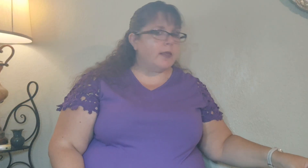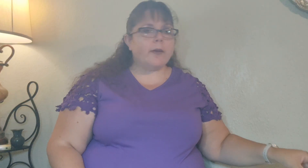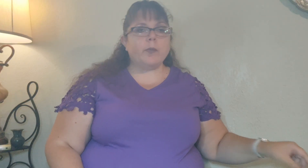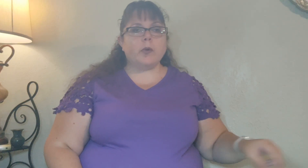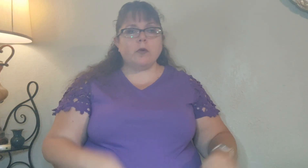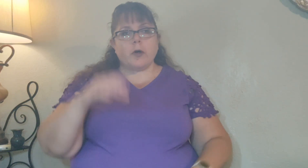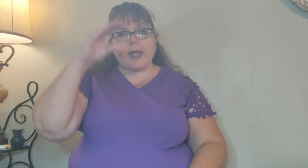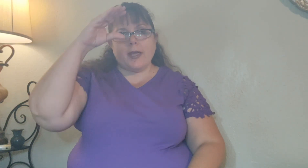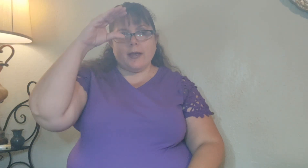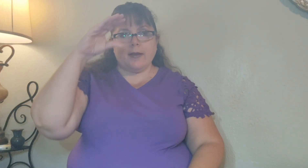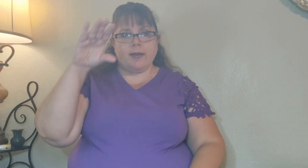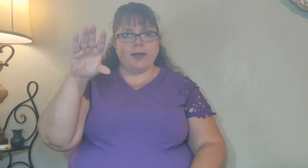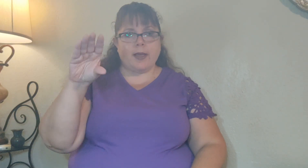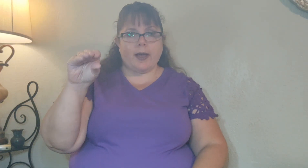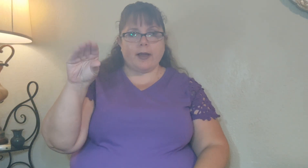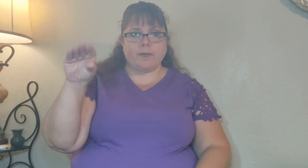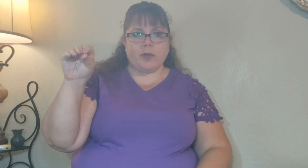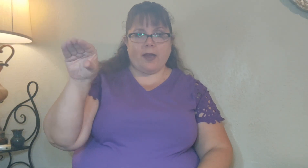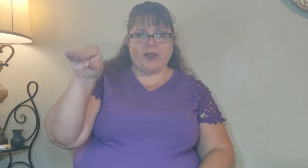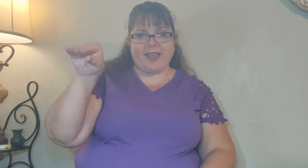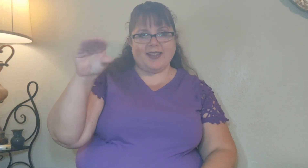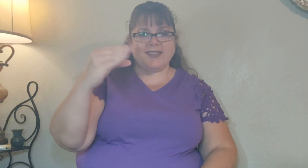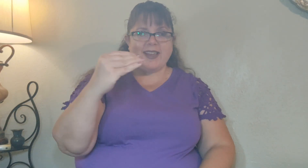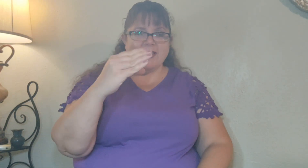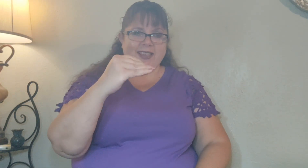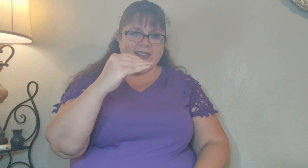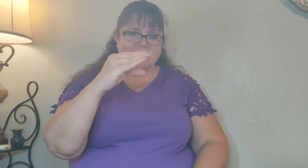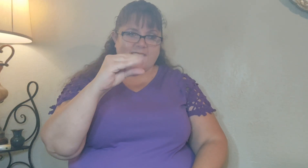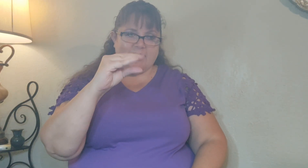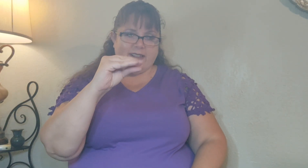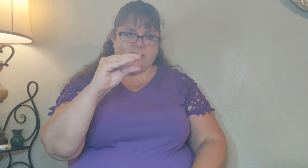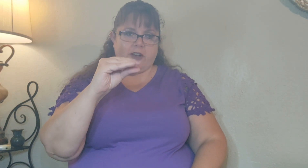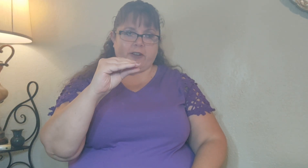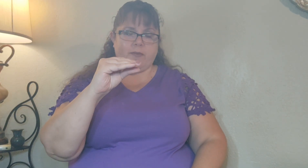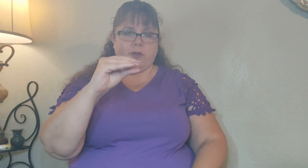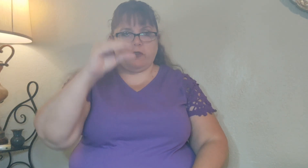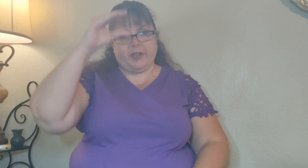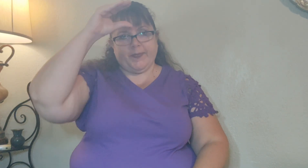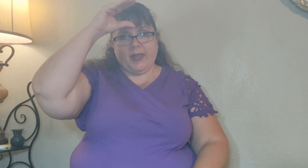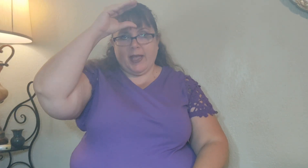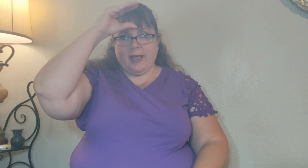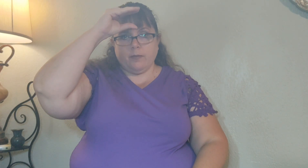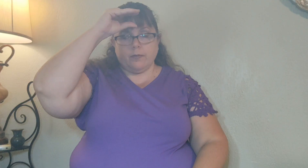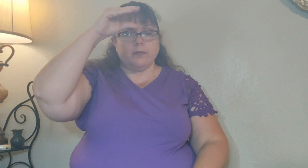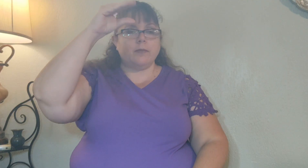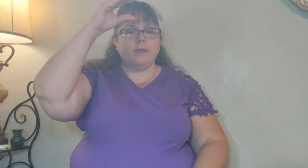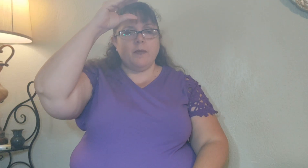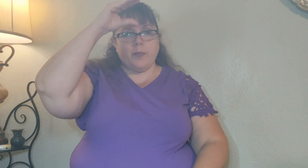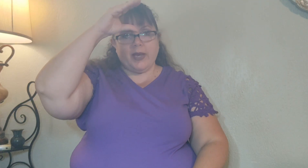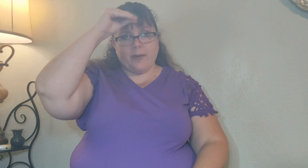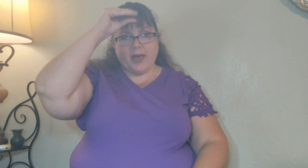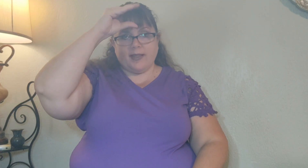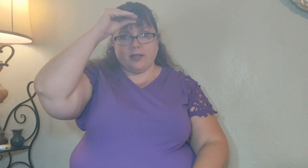Then boy, you have your hands like this, kind of like a talking motion, but up at the